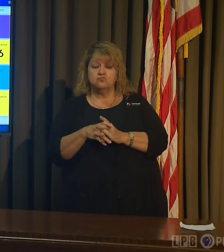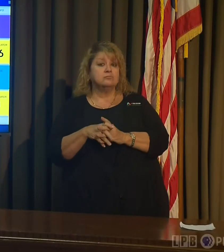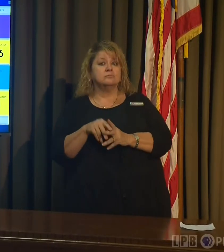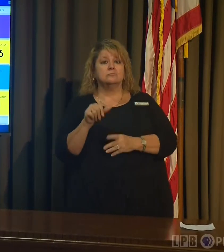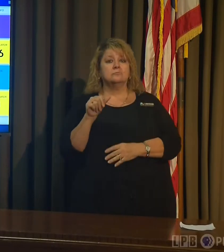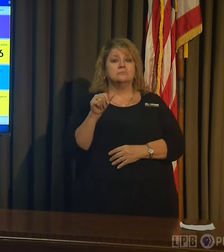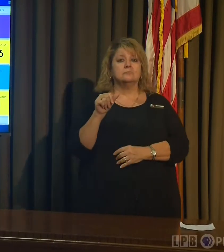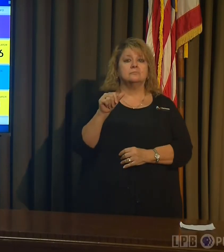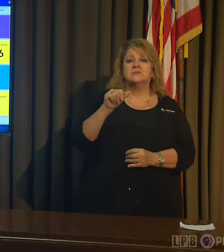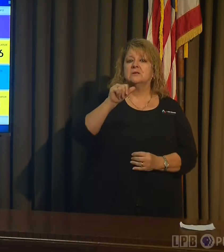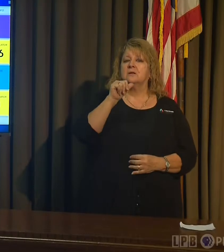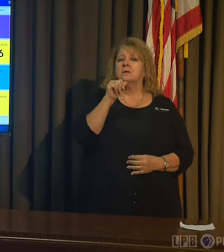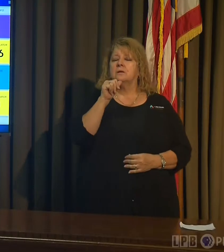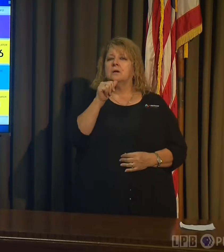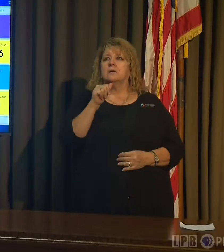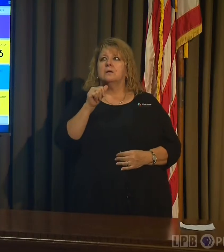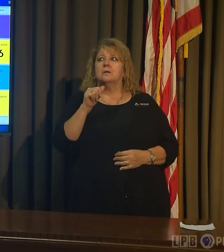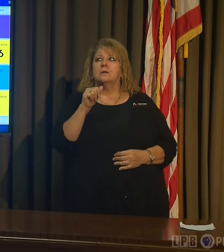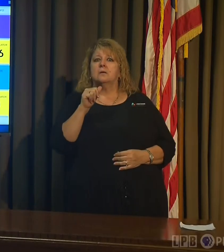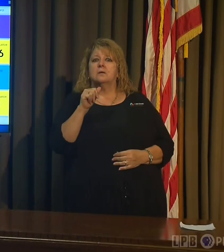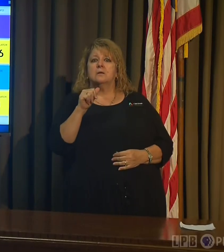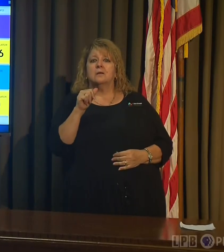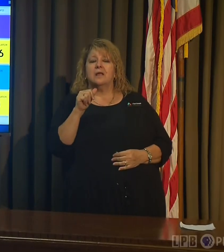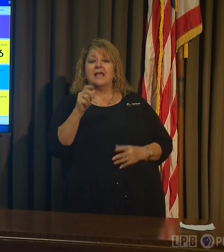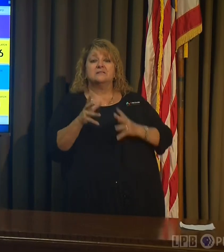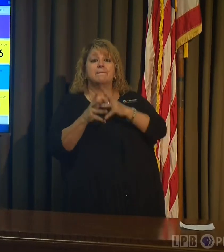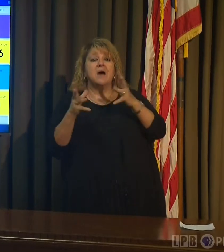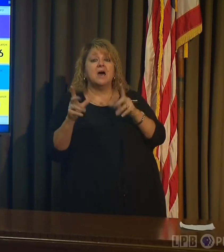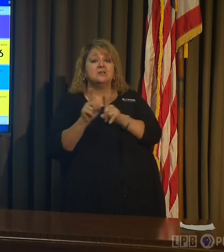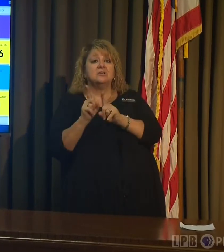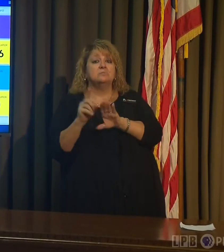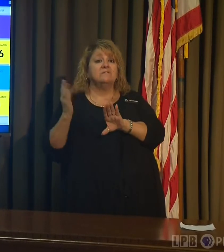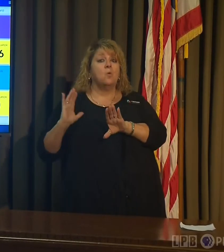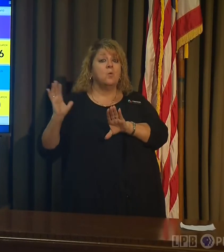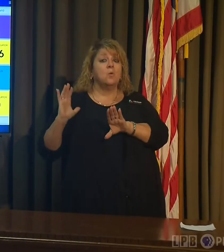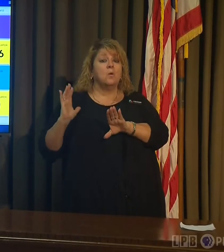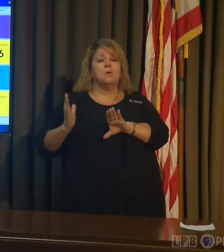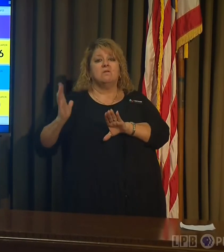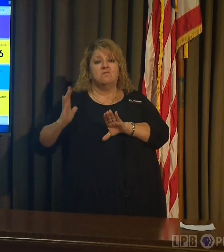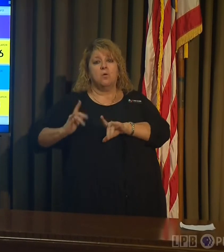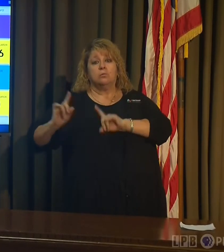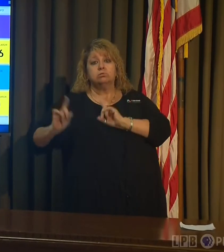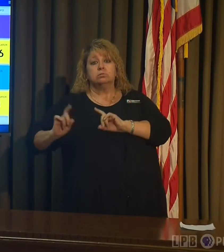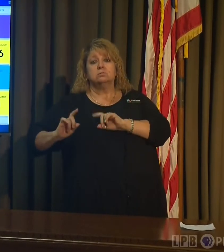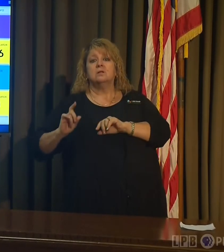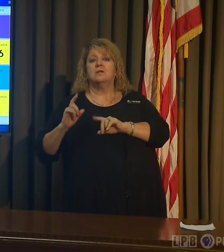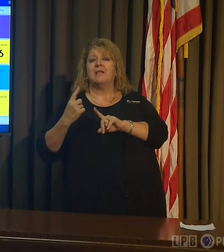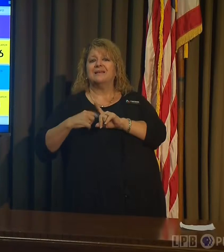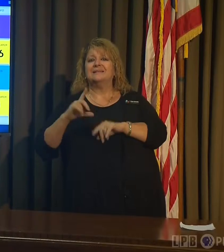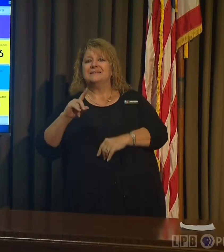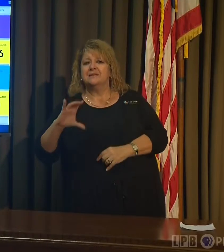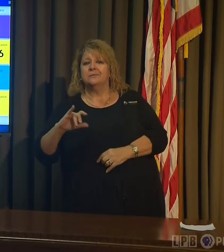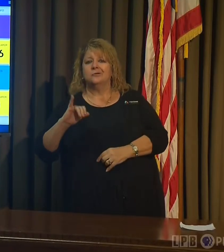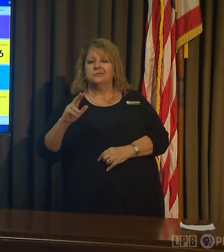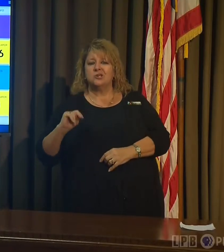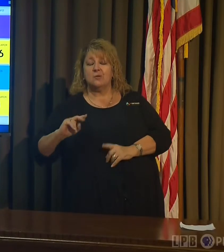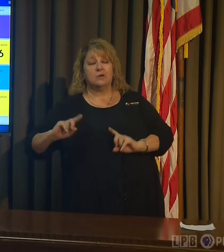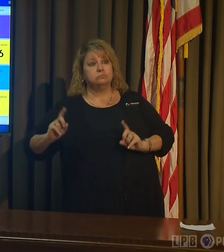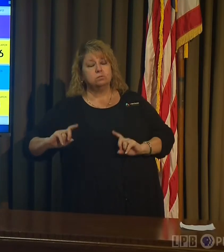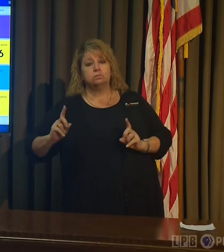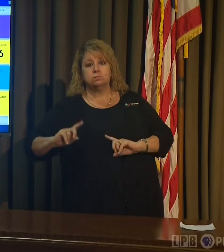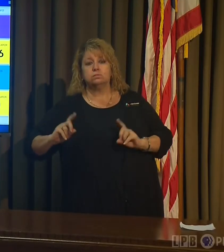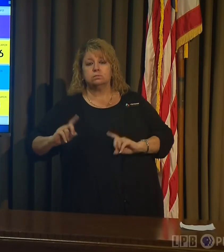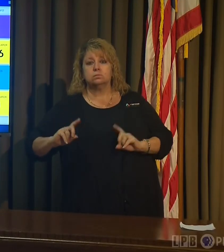not as high as we were previously, especially in the months of December and January and so